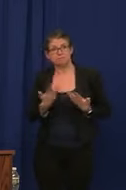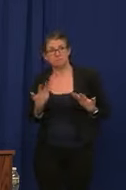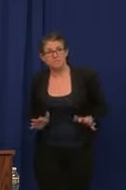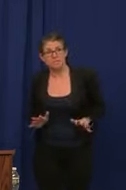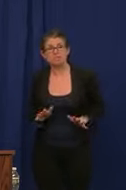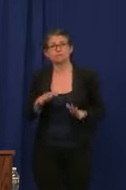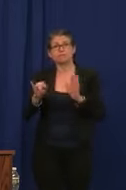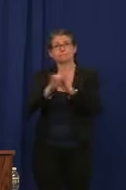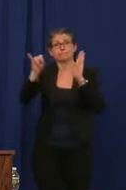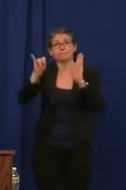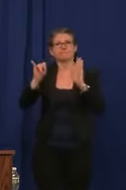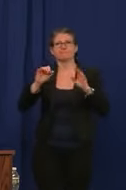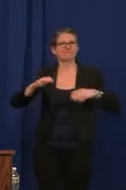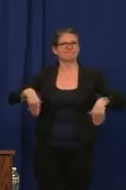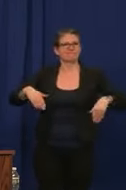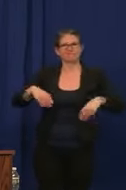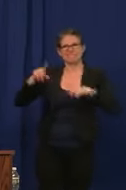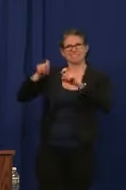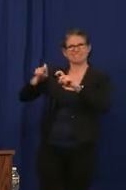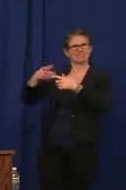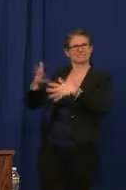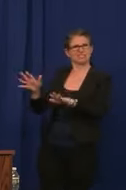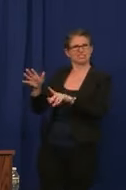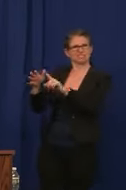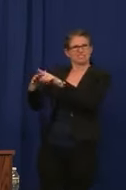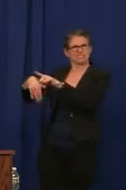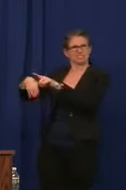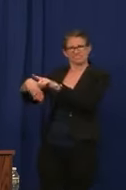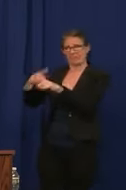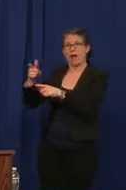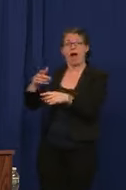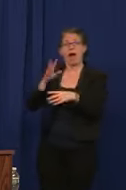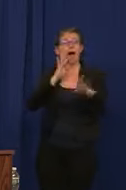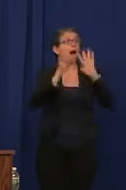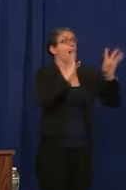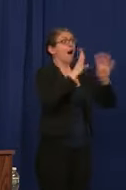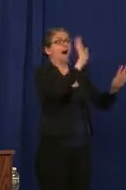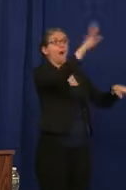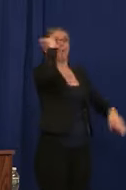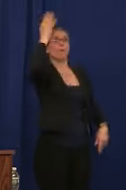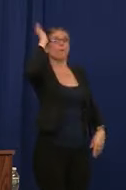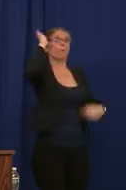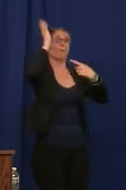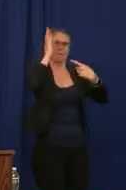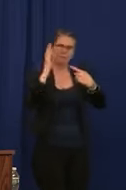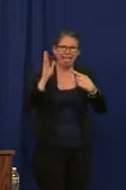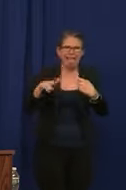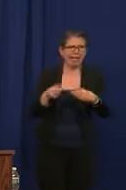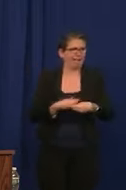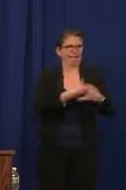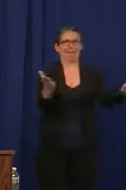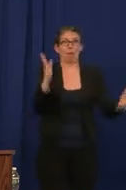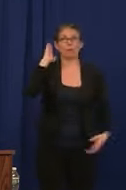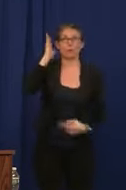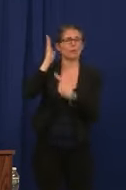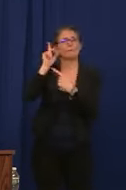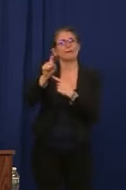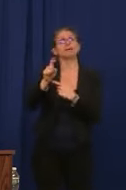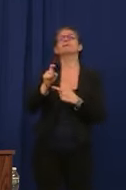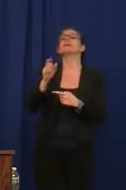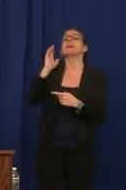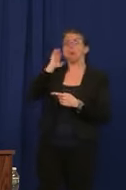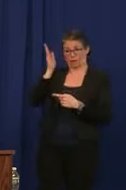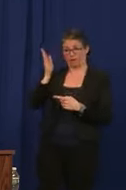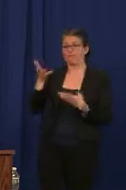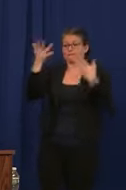sure that any test that gets adopted for widespread use, making sure that it passes scientific muster. So much more to